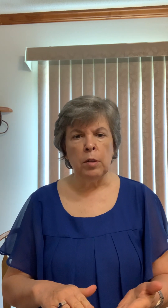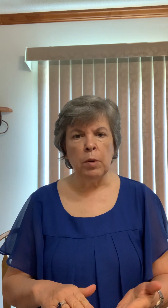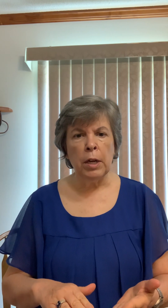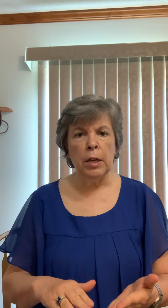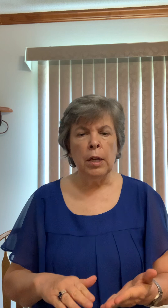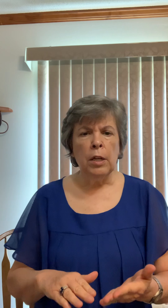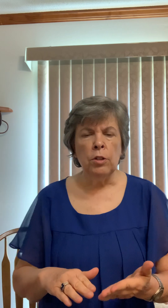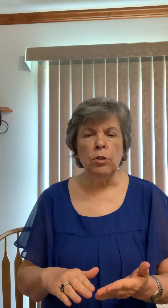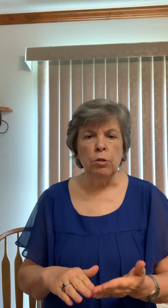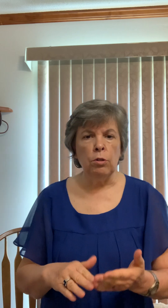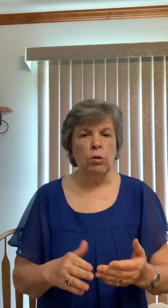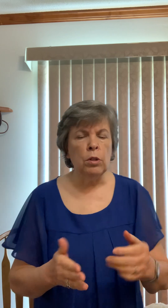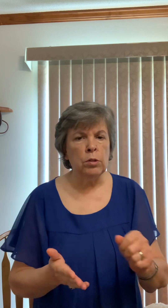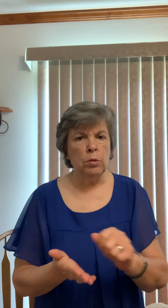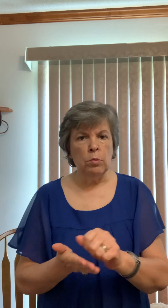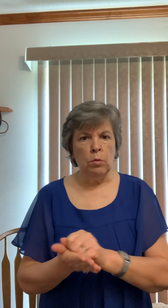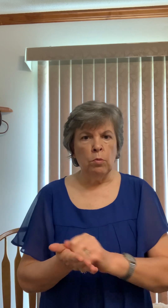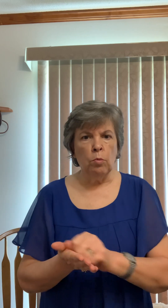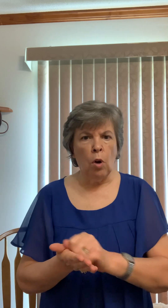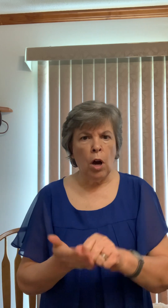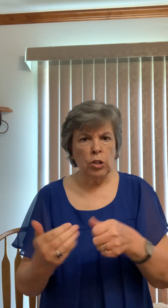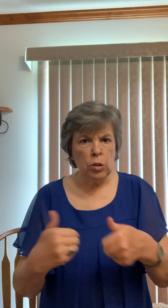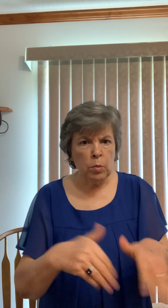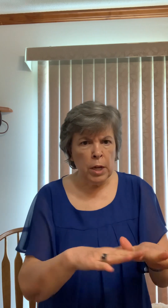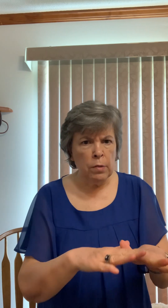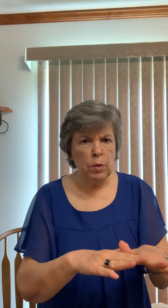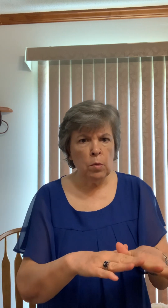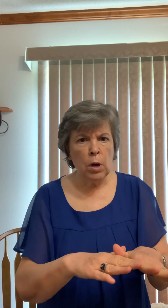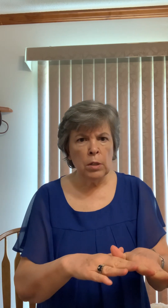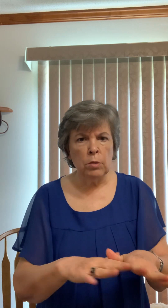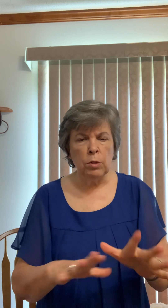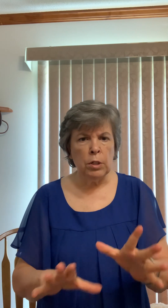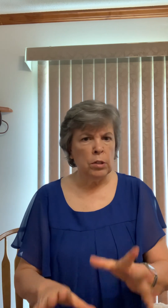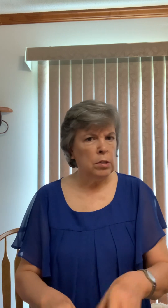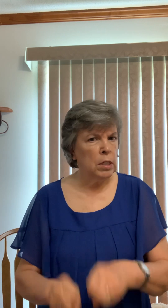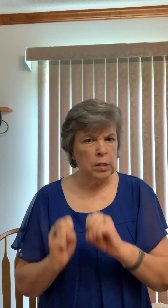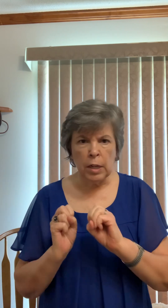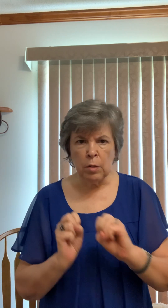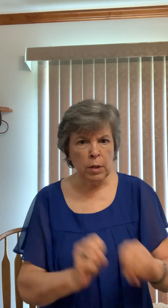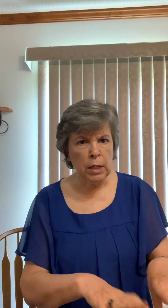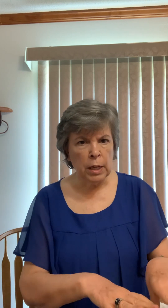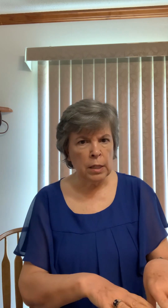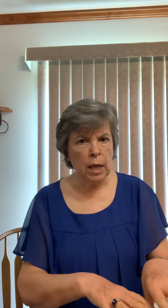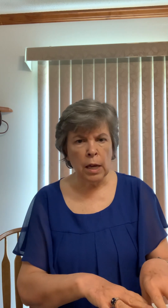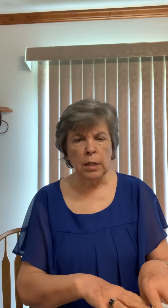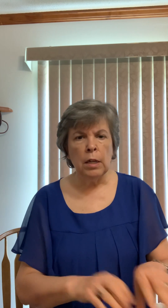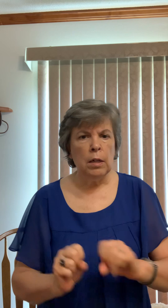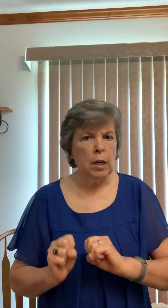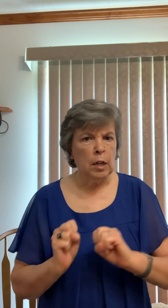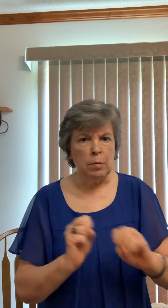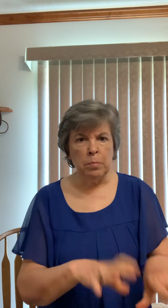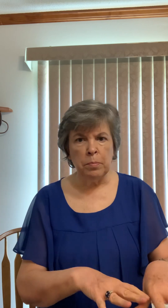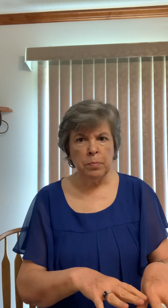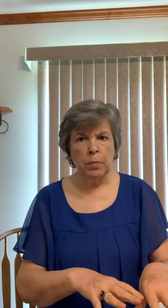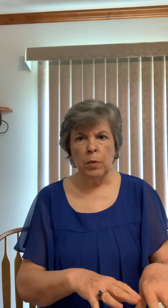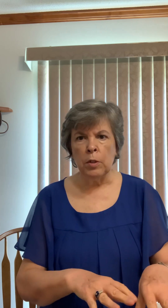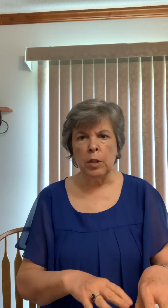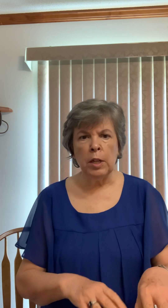away. You could do wash away if you want, or you could just say take away like that. To take